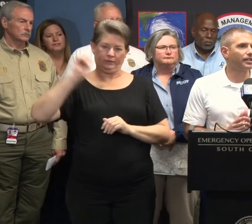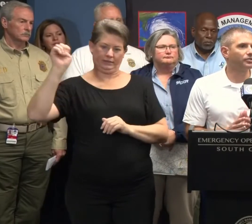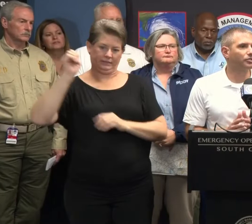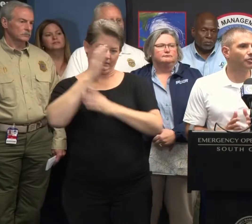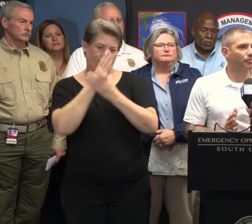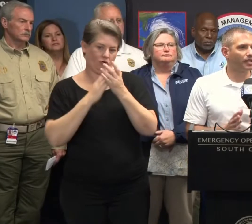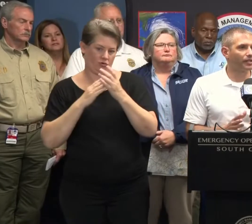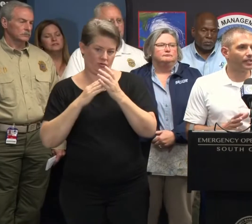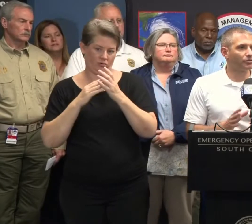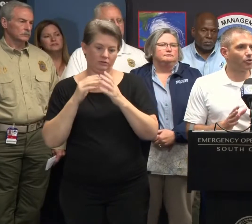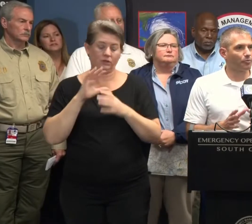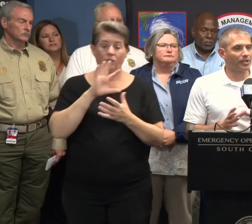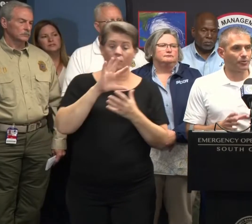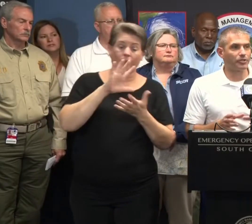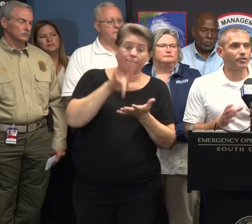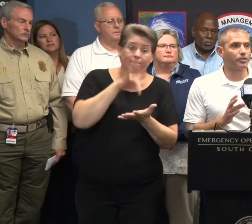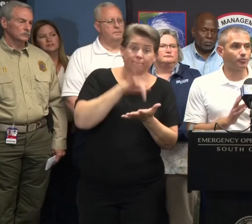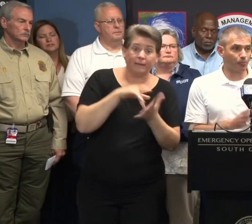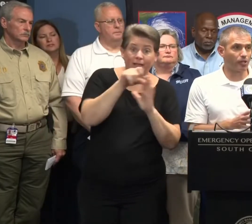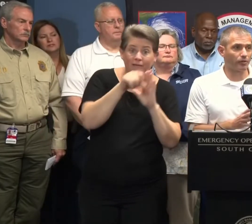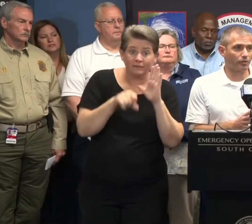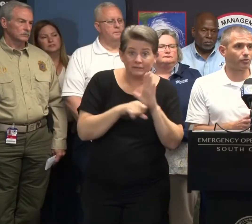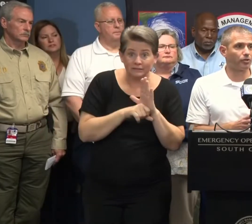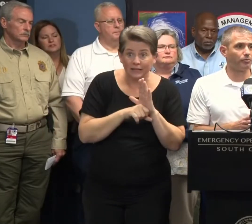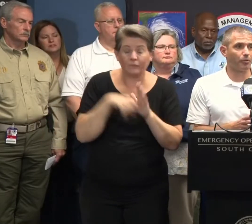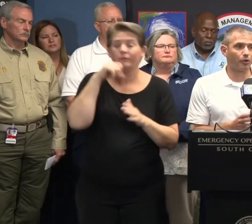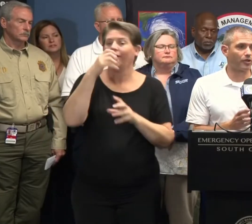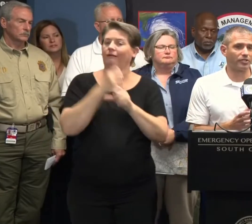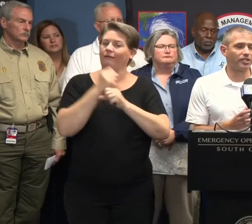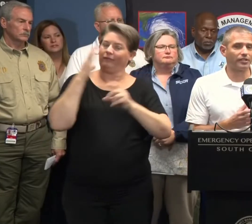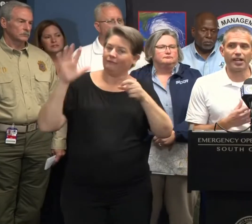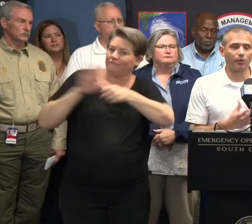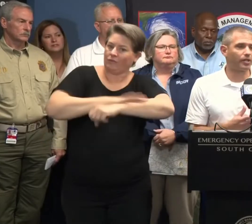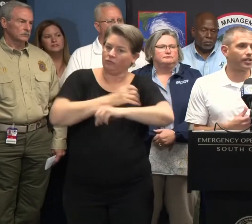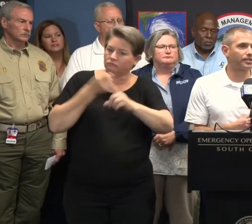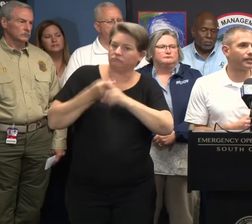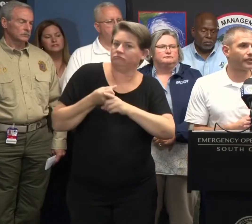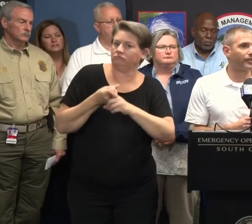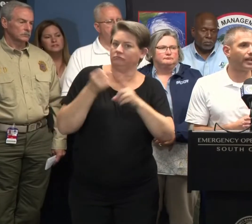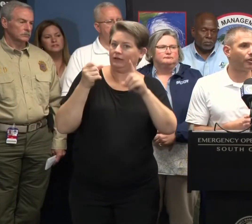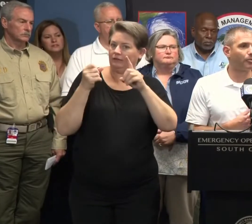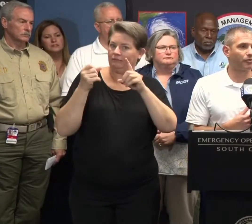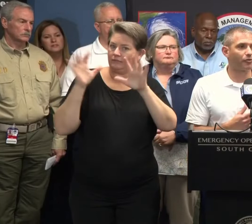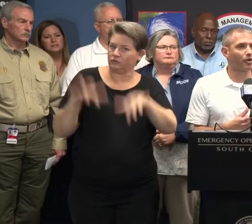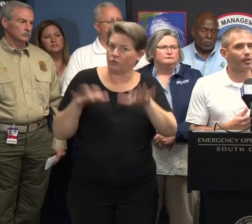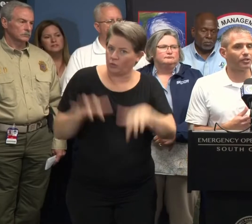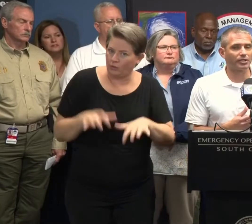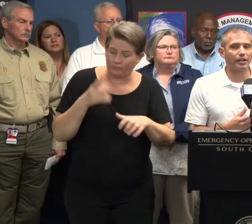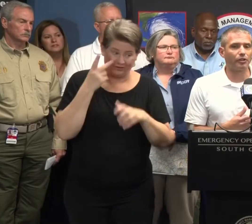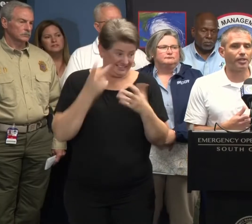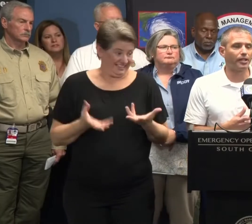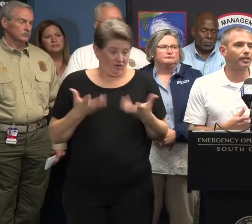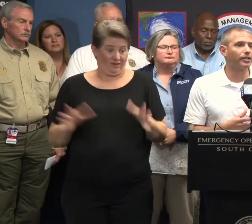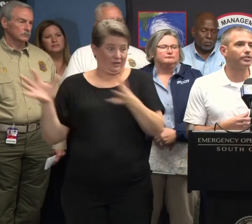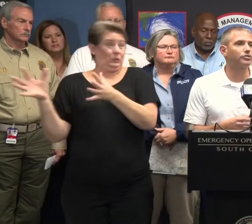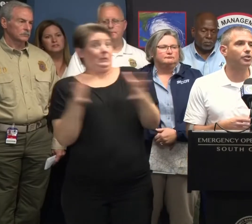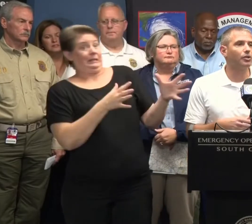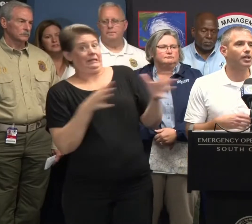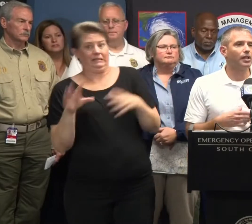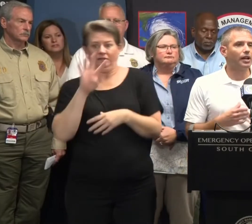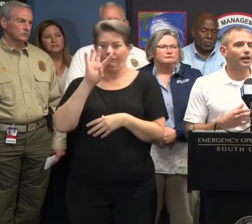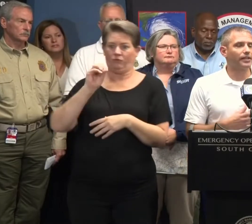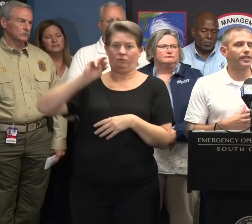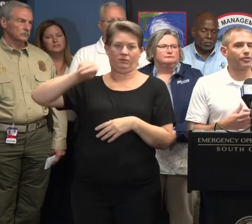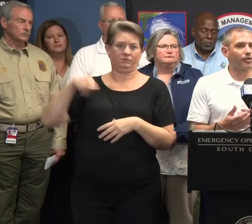of the state. So the Midlands won't be experiencing the brunt of the storm, but we're already seeing the high wind gusts out there now, up over 40 miles an hour in many areas.